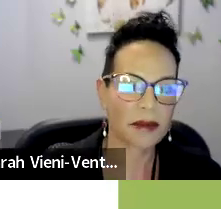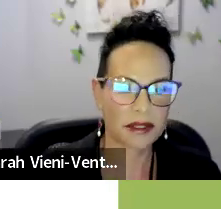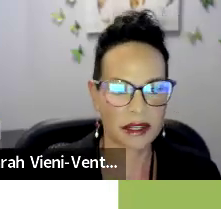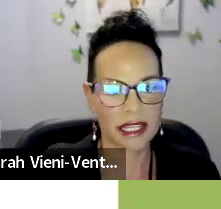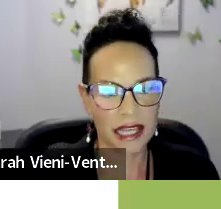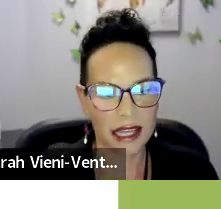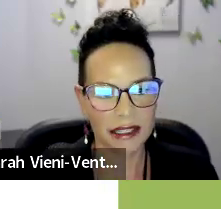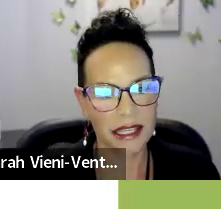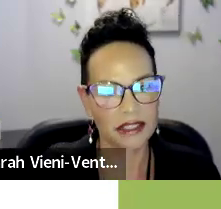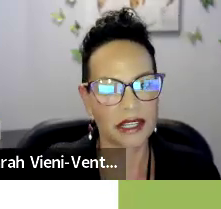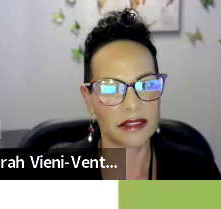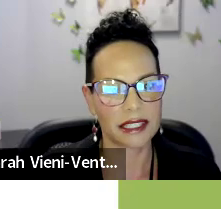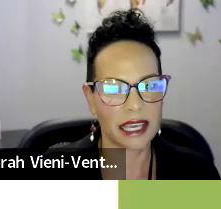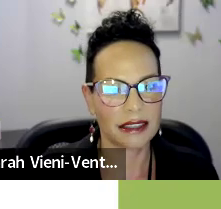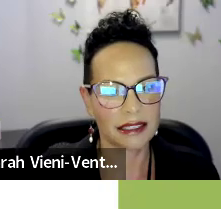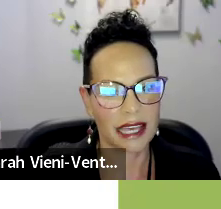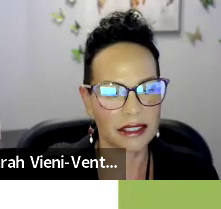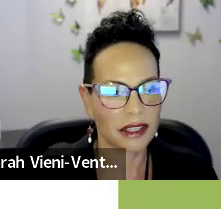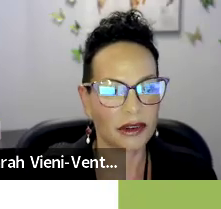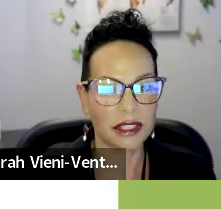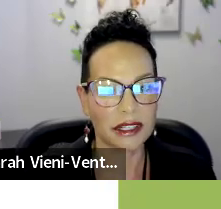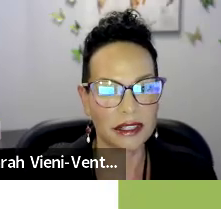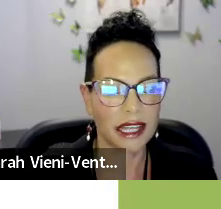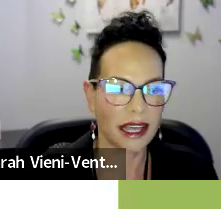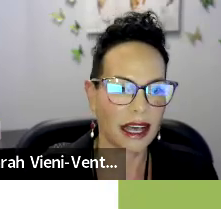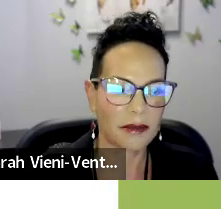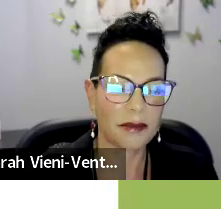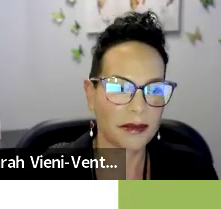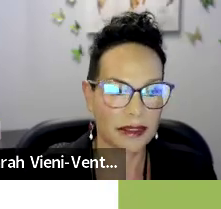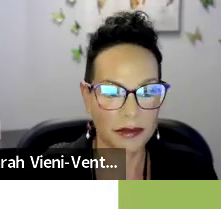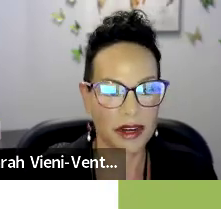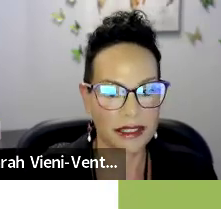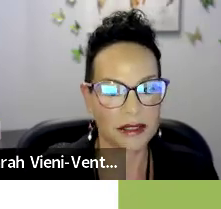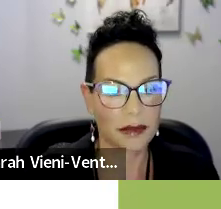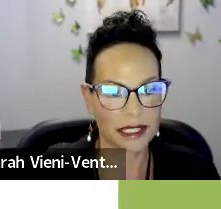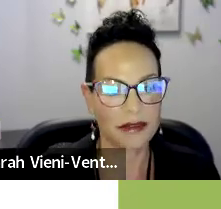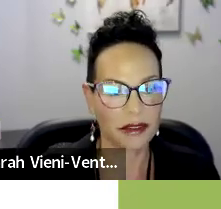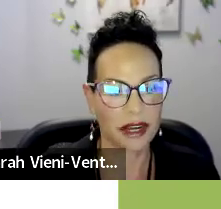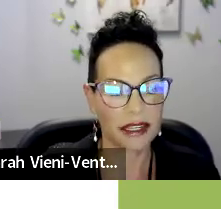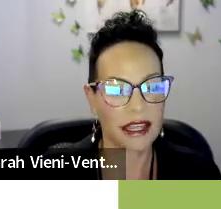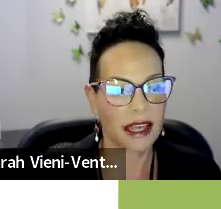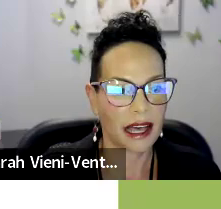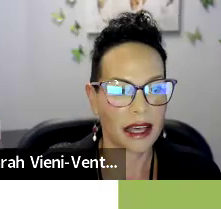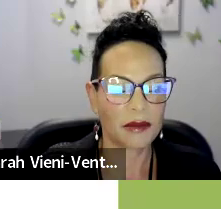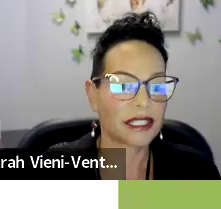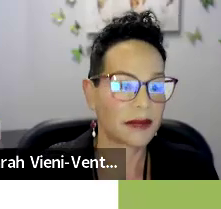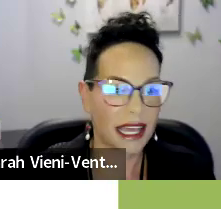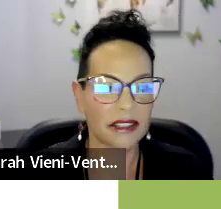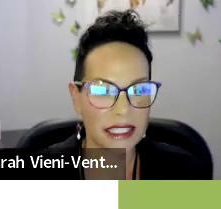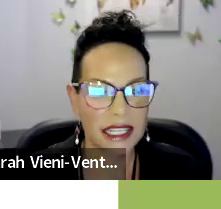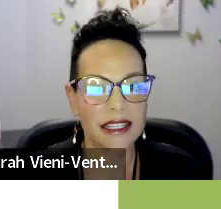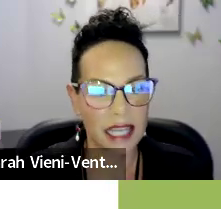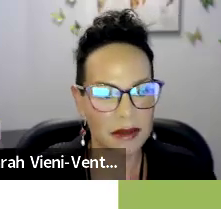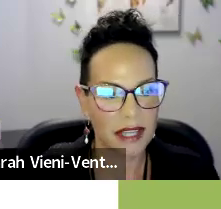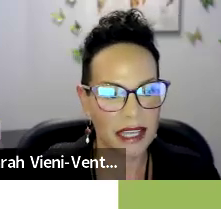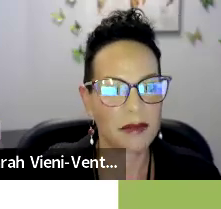the more opportunities that kids are given to take this test earlier, and for us, this would be seventh grade, the more times they